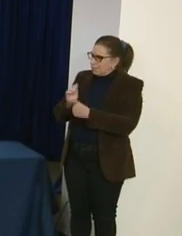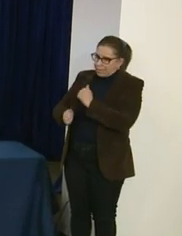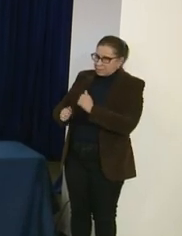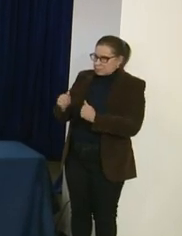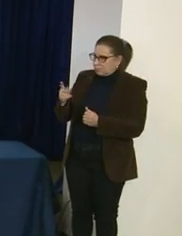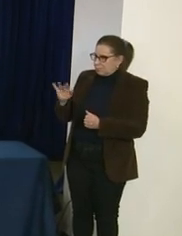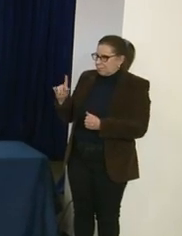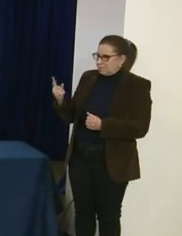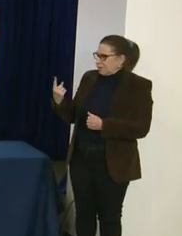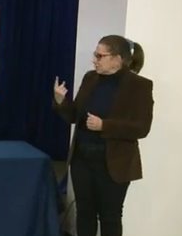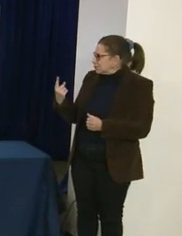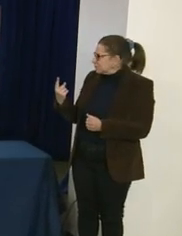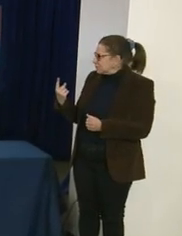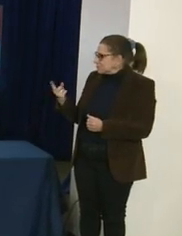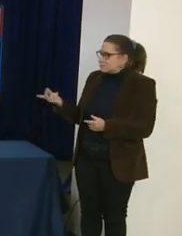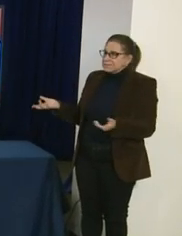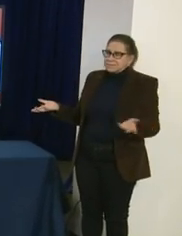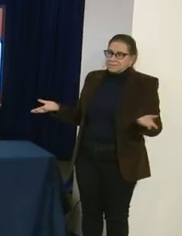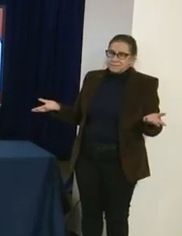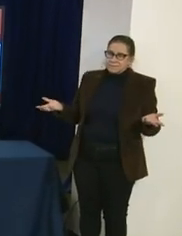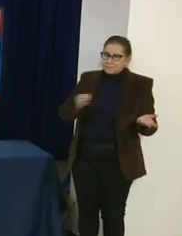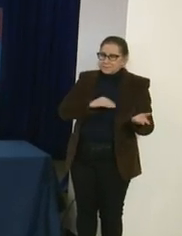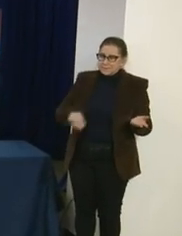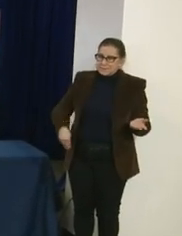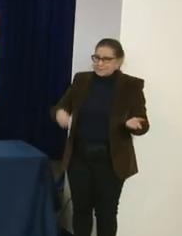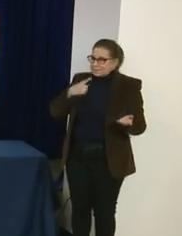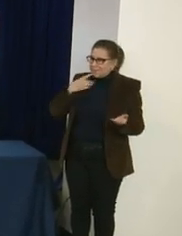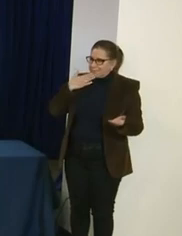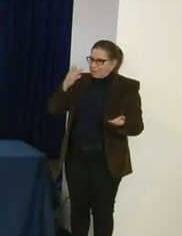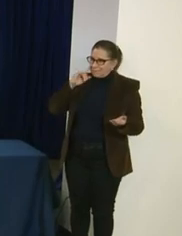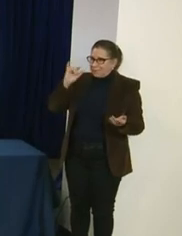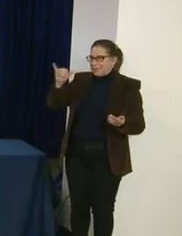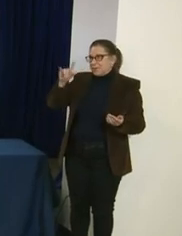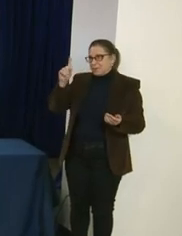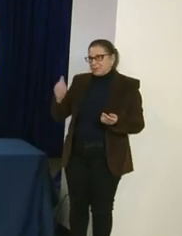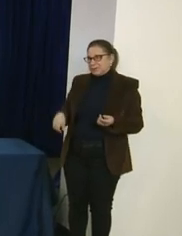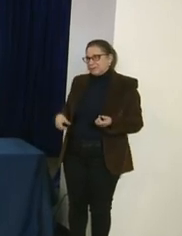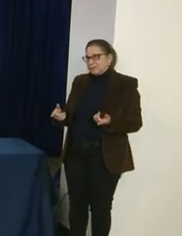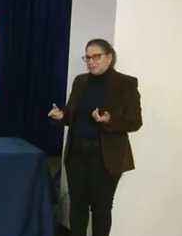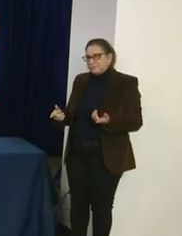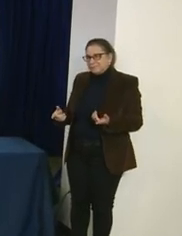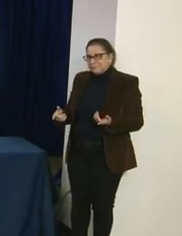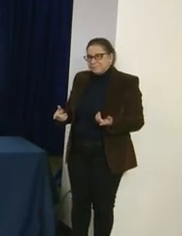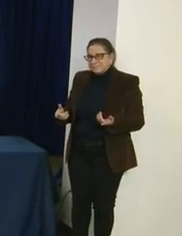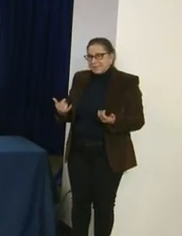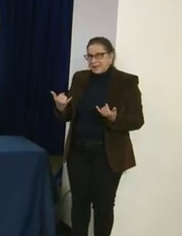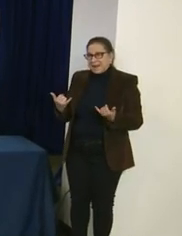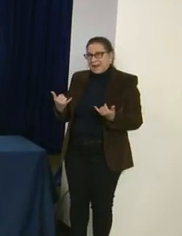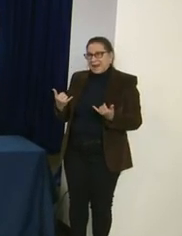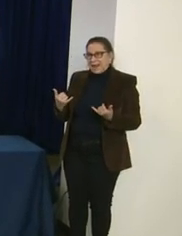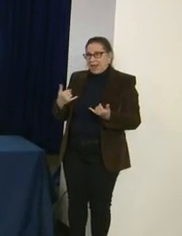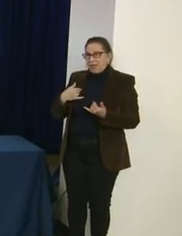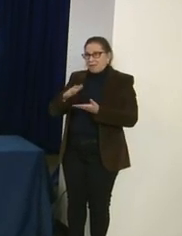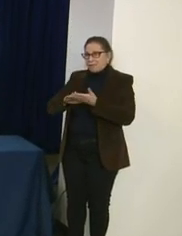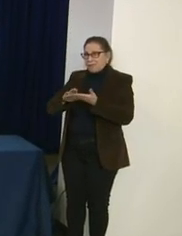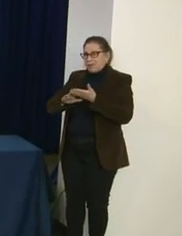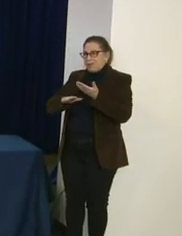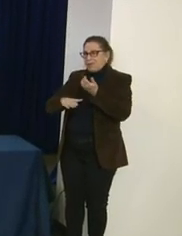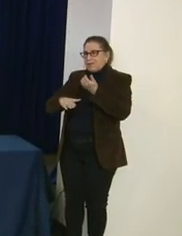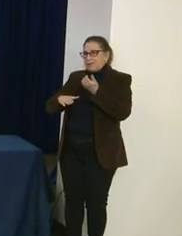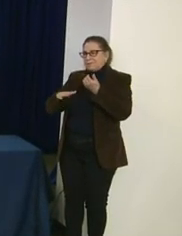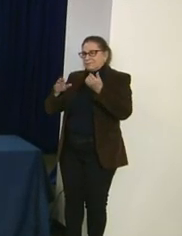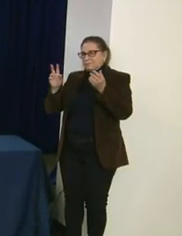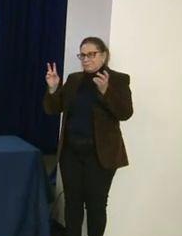Thanks for that question. And we are operating under a public health emergency.